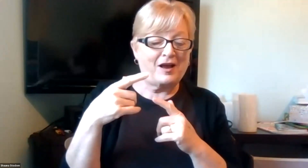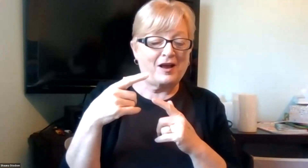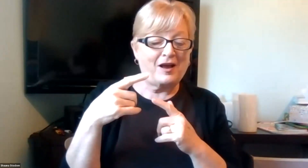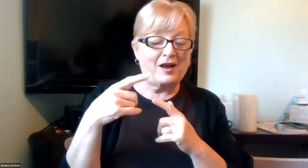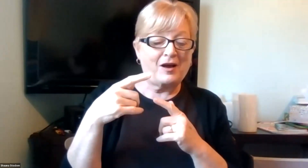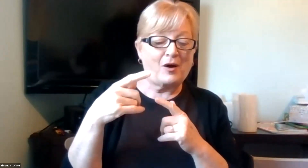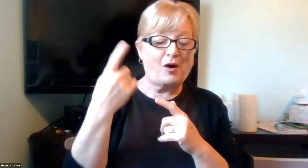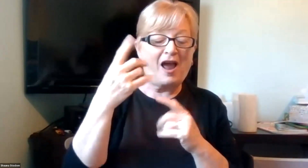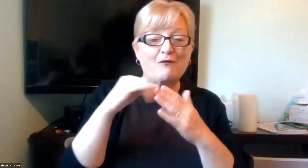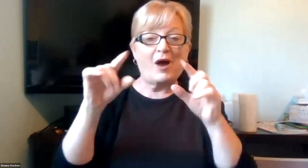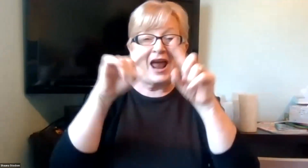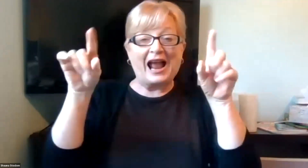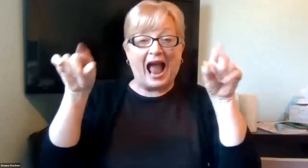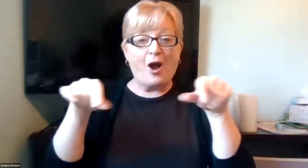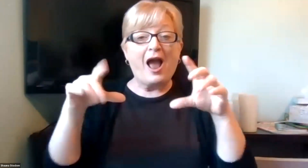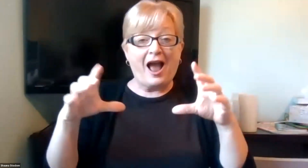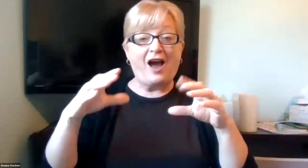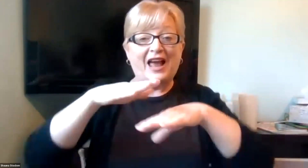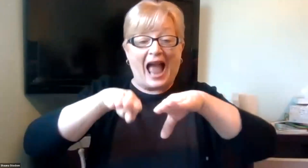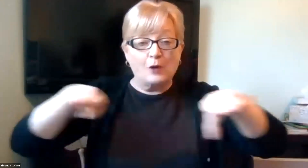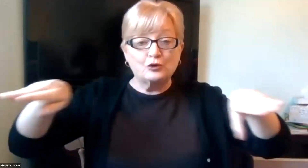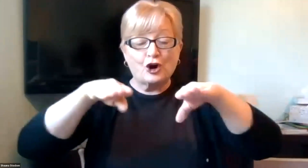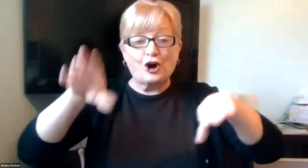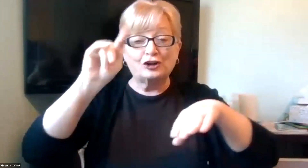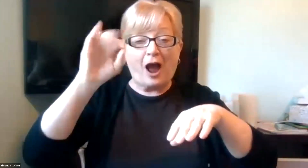Alexa. Oh, but I've swayed one person.